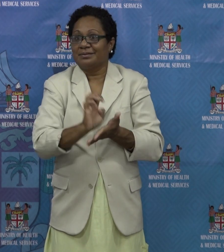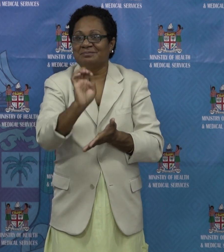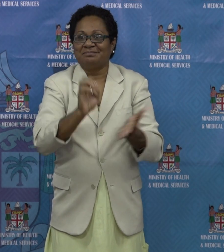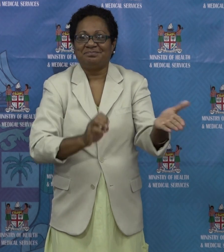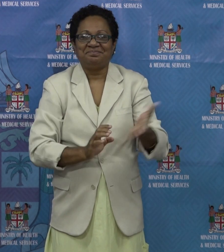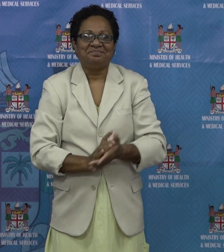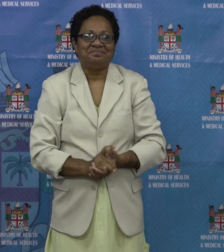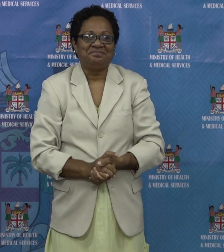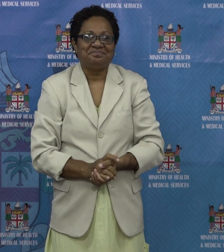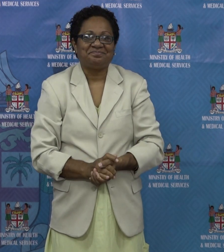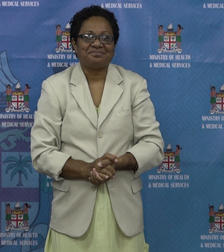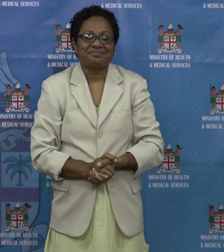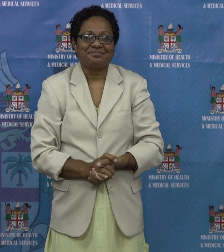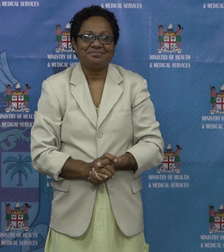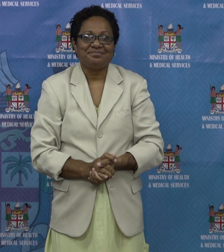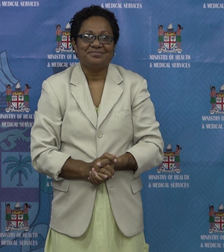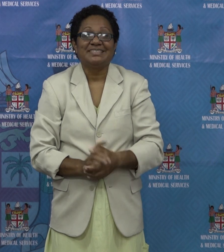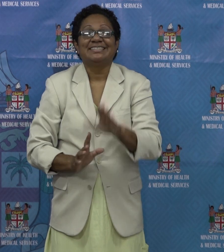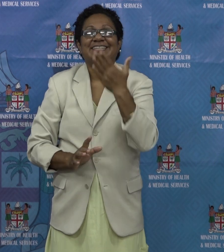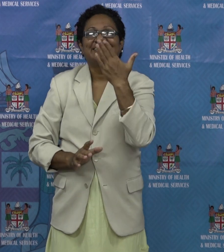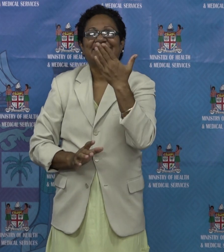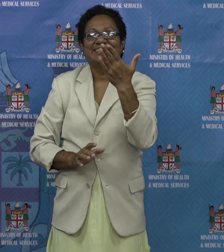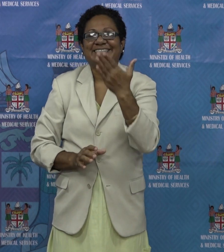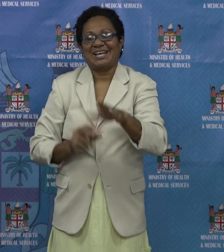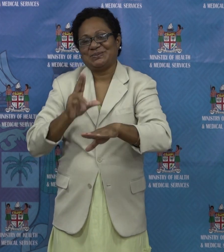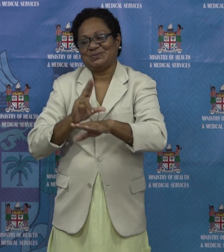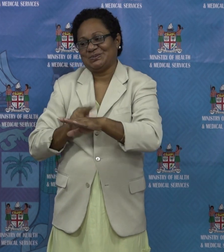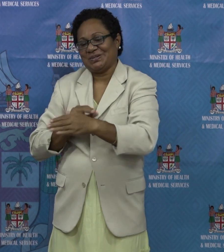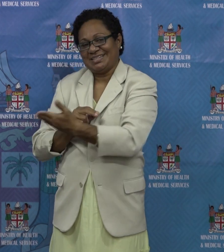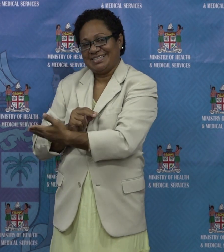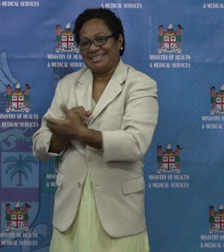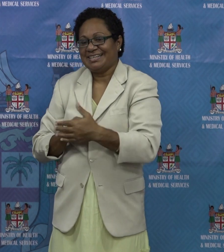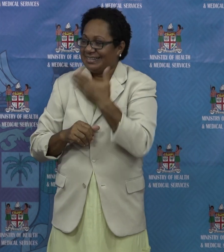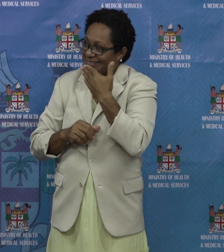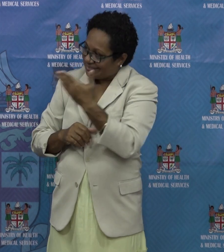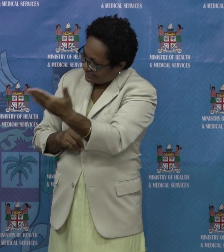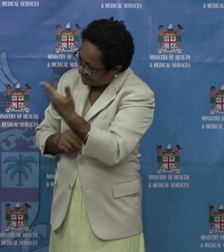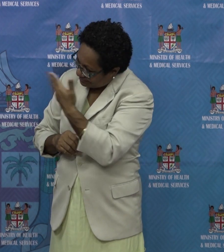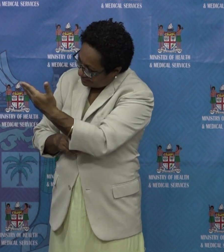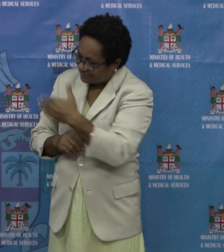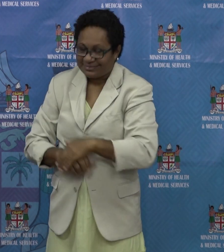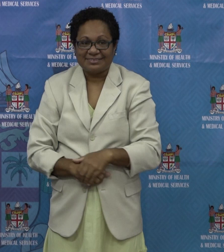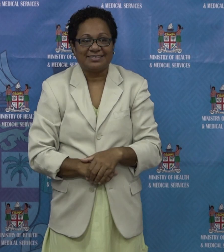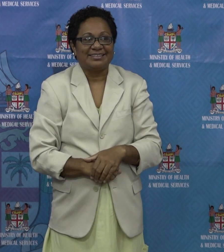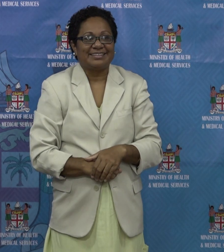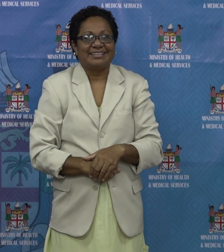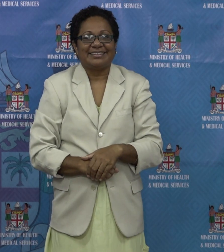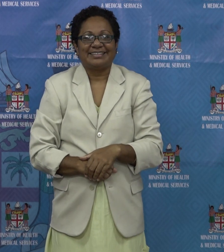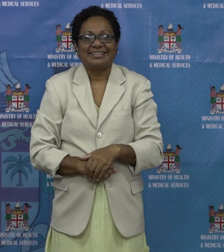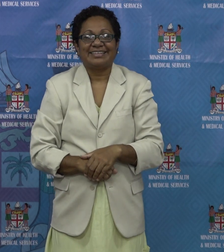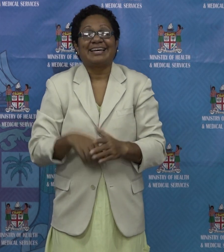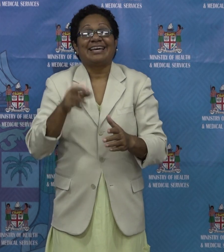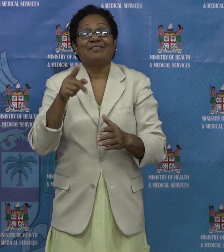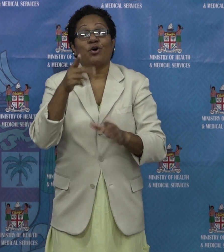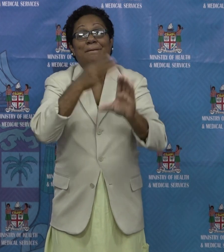Thank you. Thank you very much, Dr. Fong. Thank you, Dr. Sokan and Dr. Tudrawu, members of the